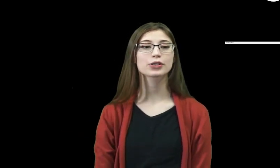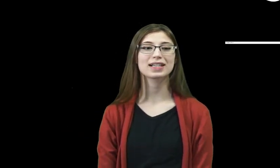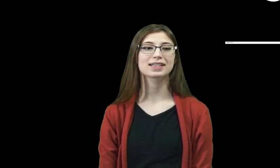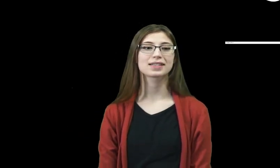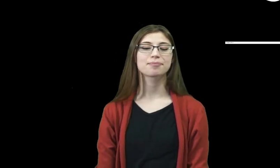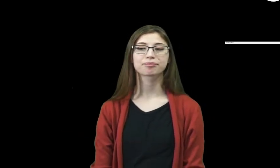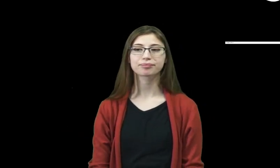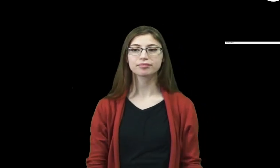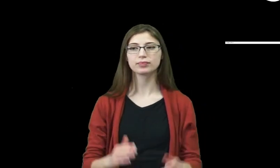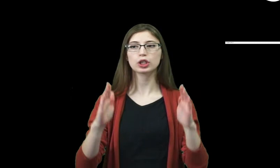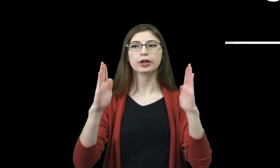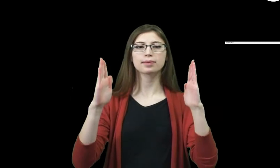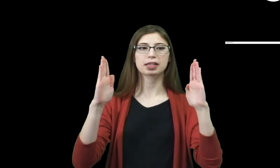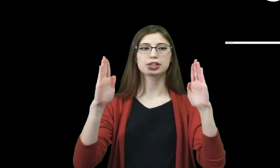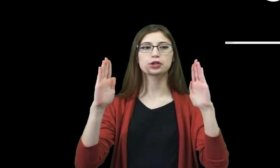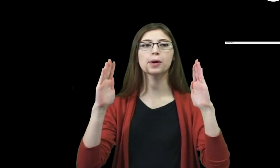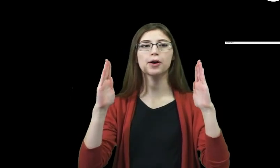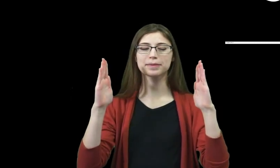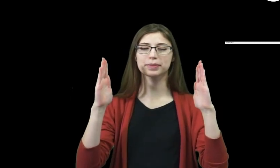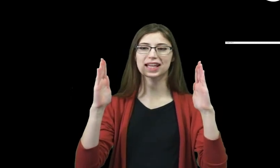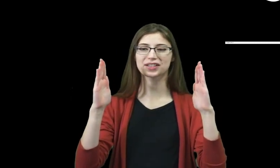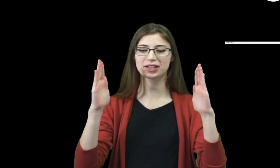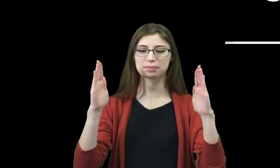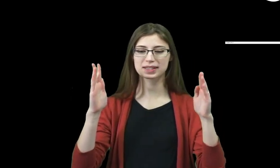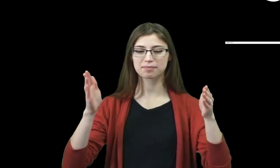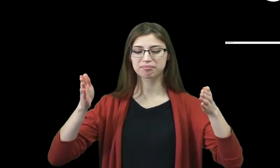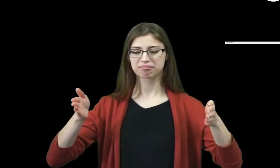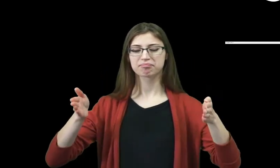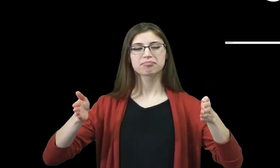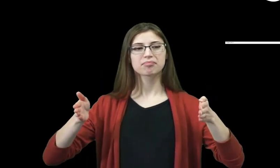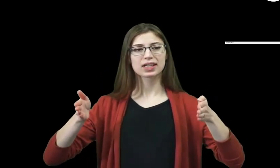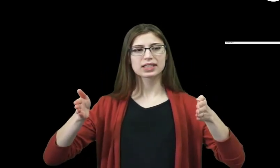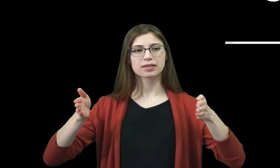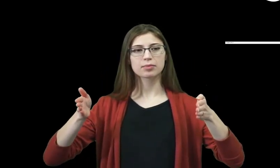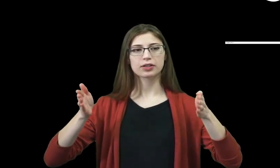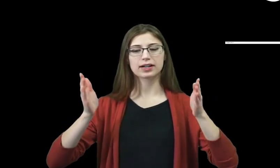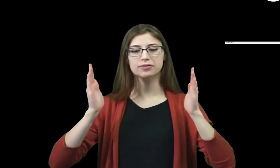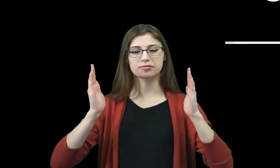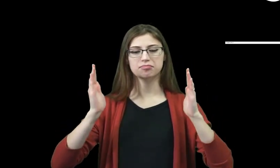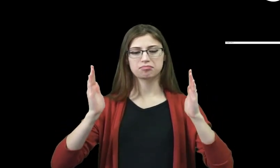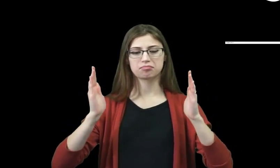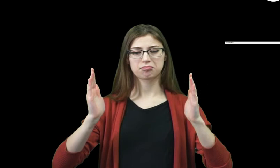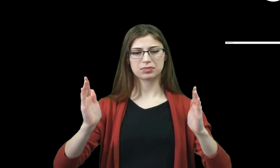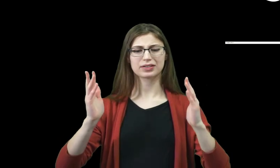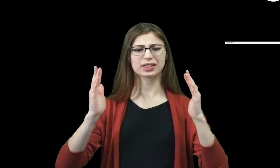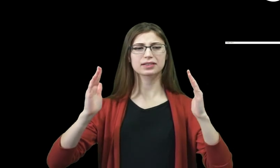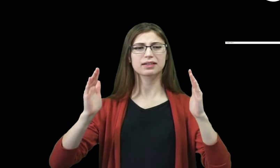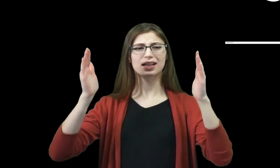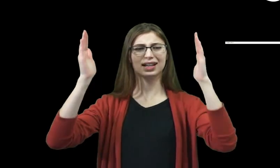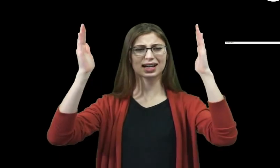Street. You're going to make 2 open B handshakes. Set them on the ground. I don't know, they're not as